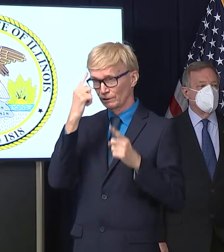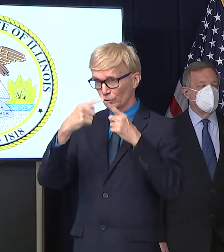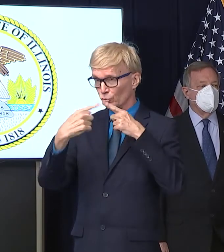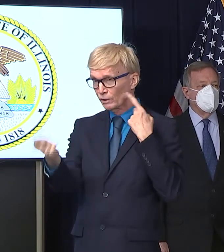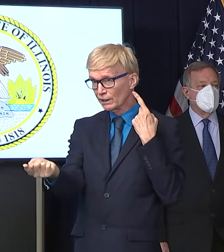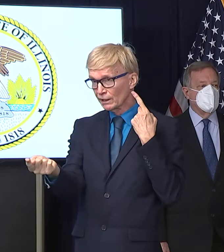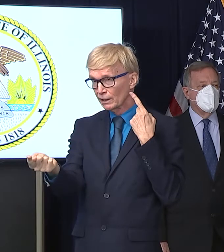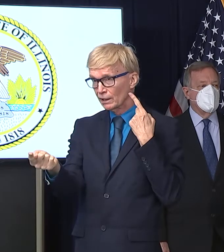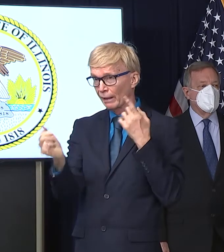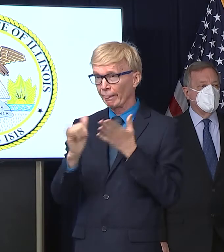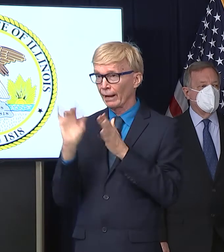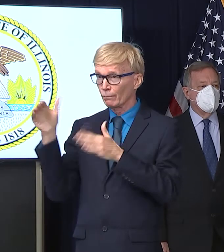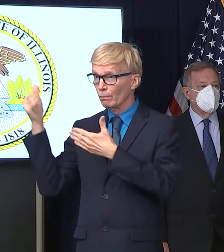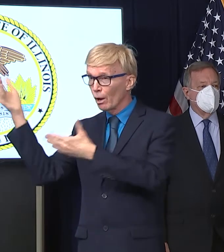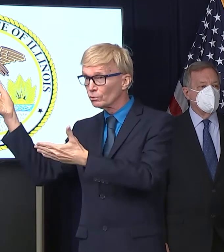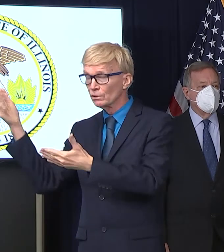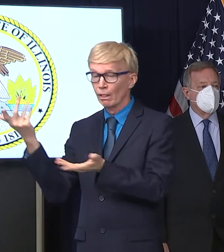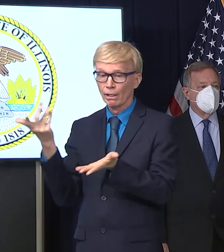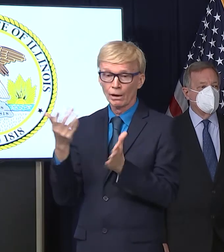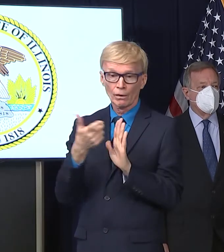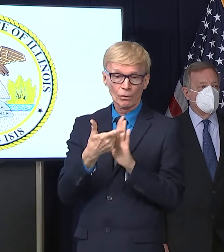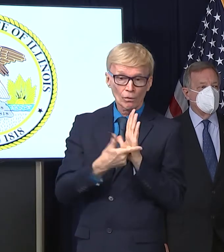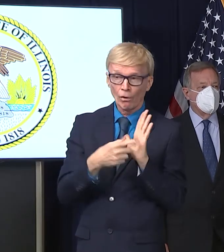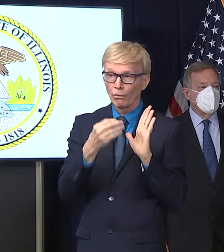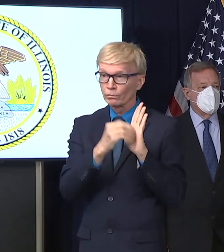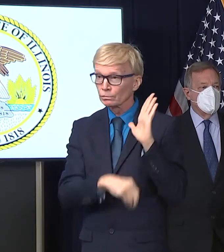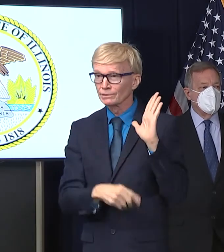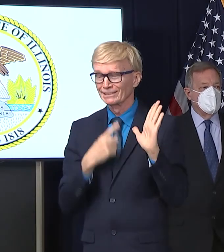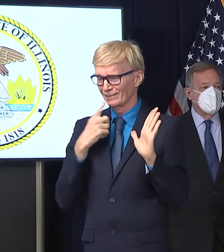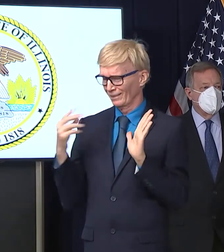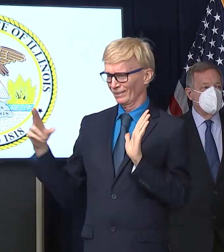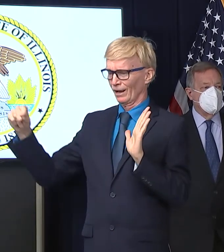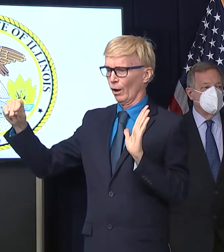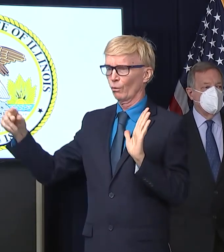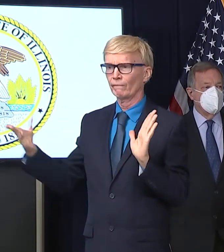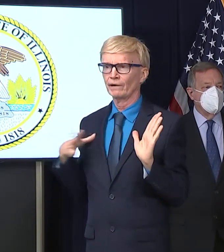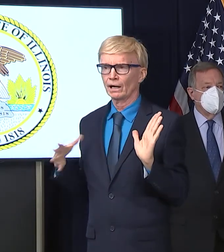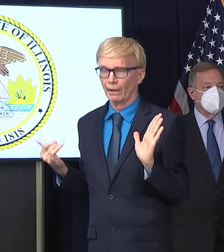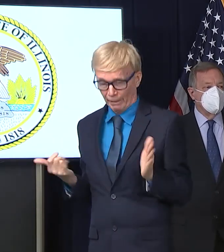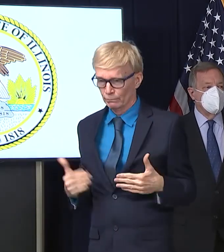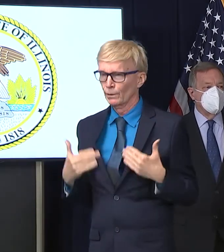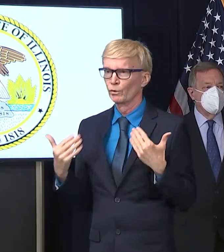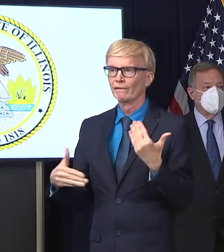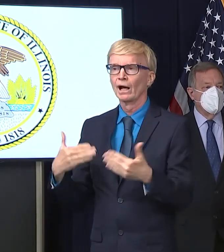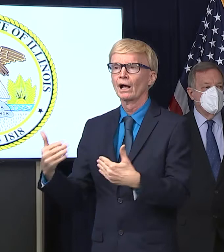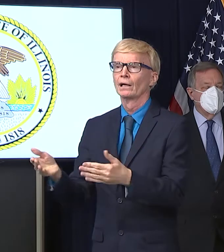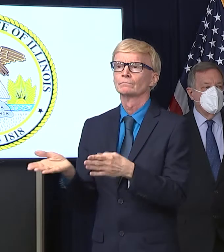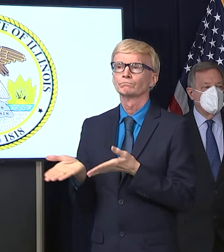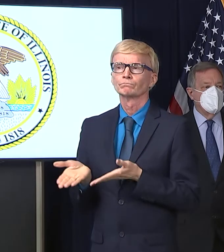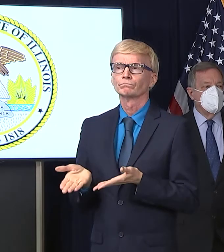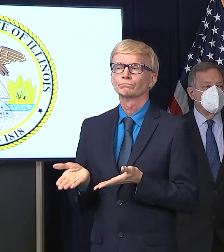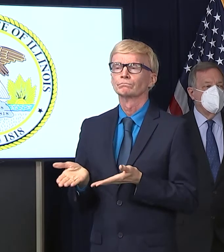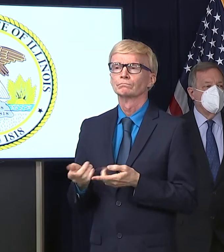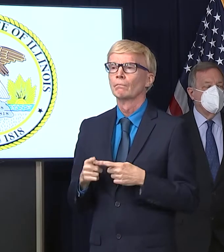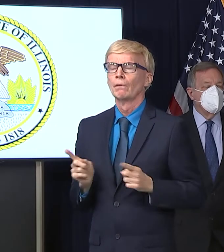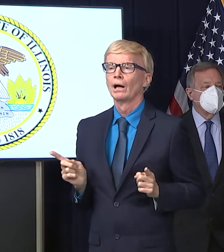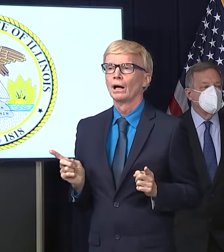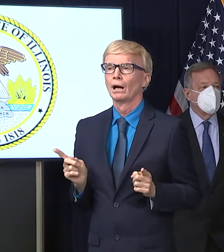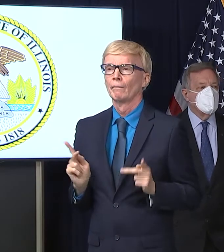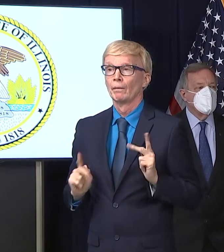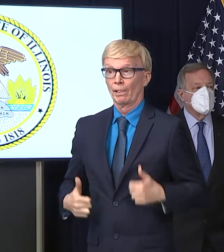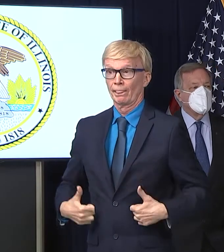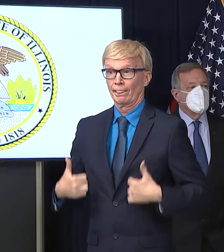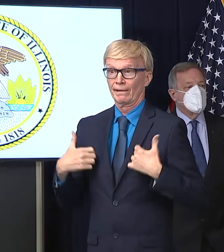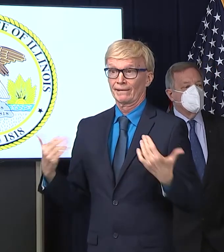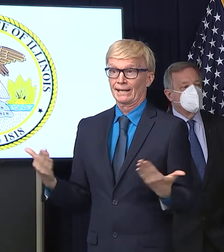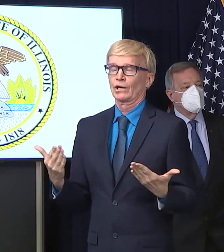particular proposal, ordinance, or whatever it is, they can simply vote no, and then we move on. But our residents